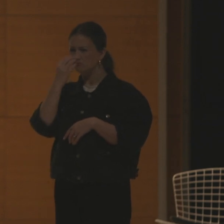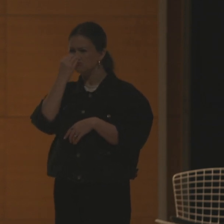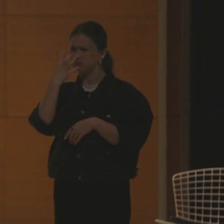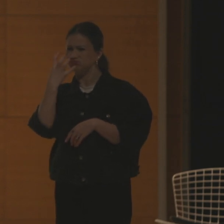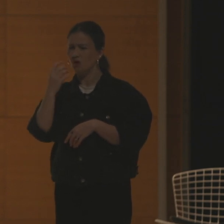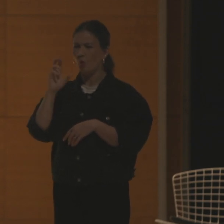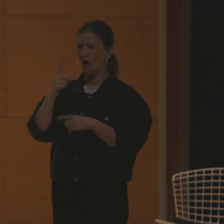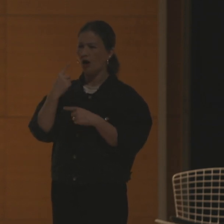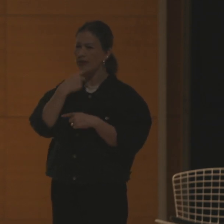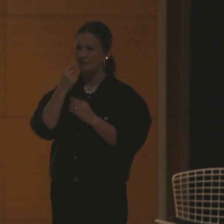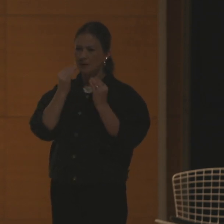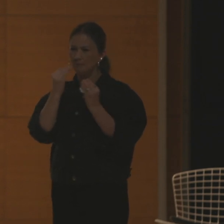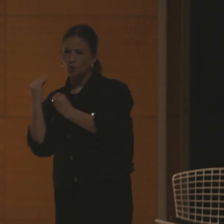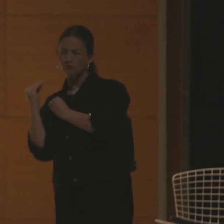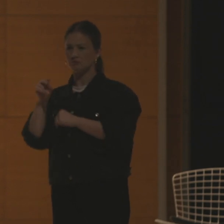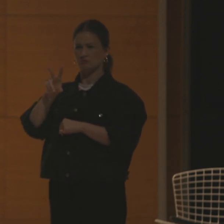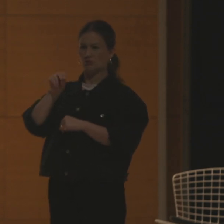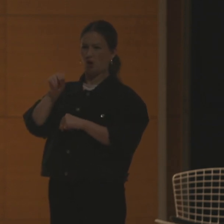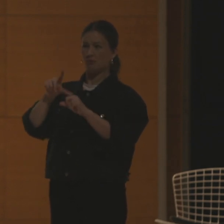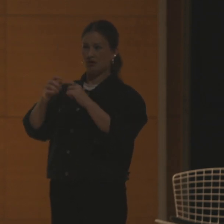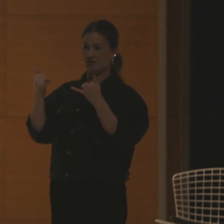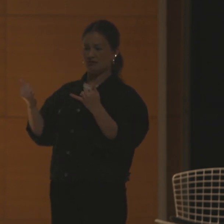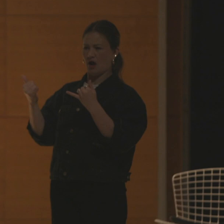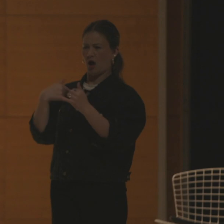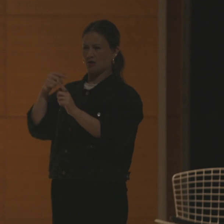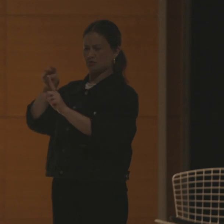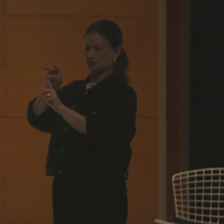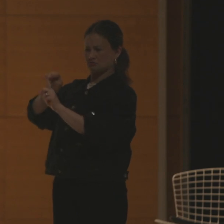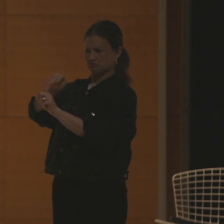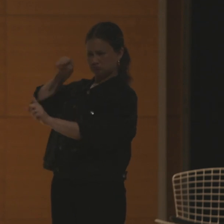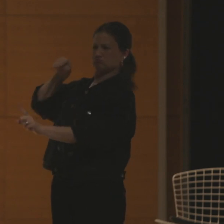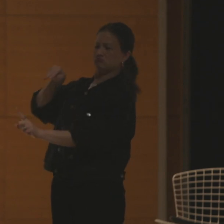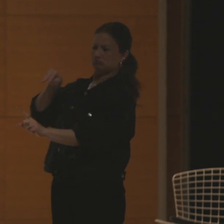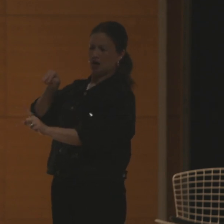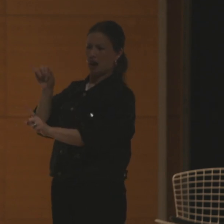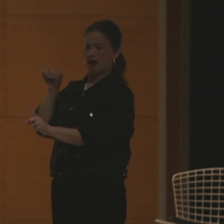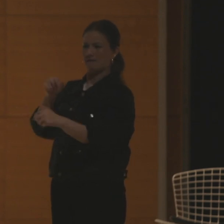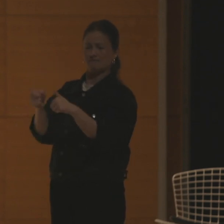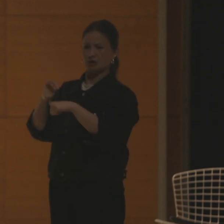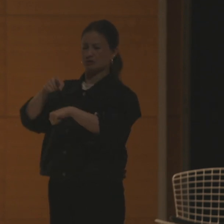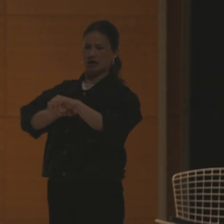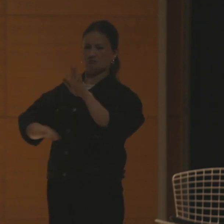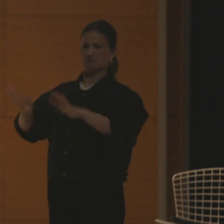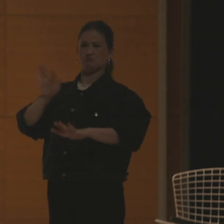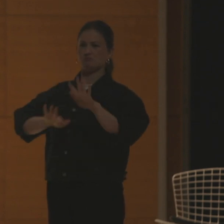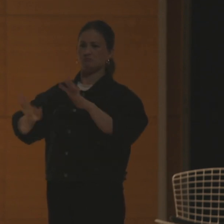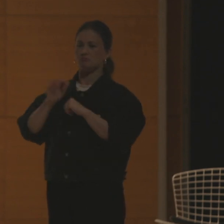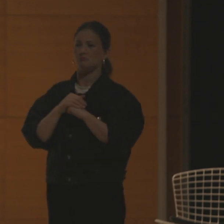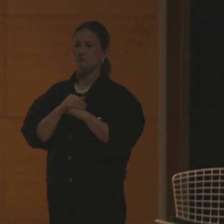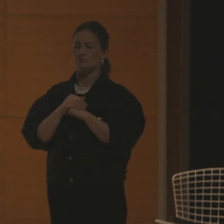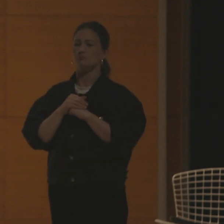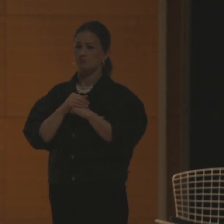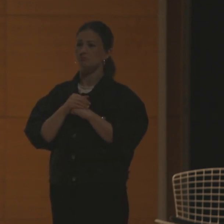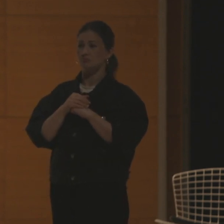had migrated, but that I was seeing her from the perspective of a stranger, as if for the first time. There were, of course,